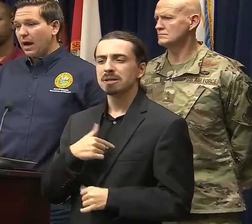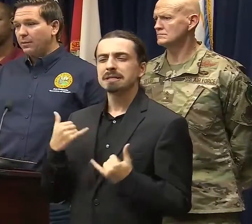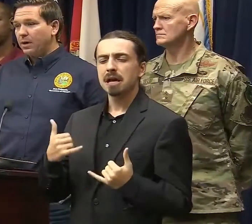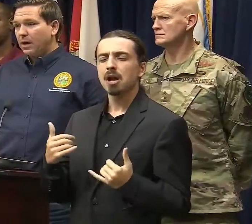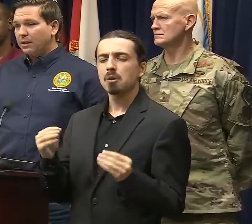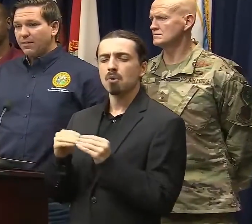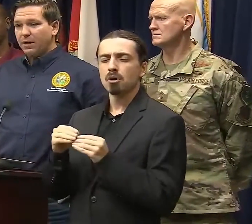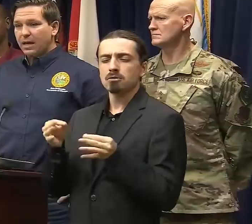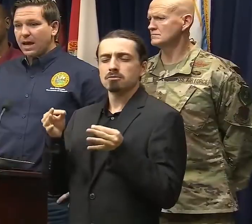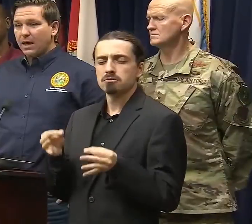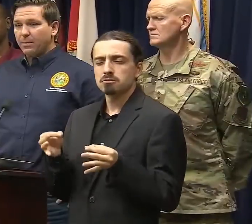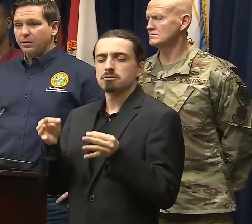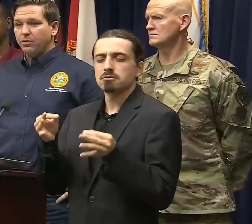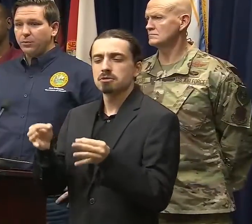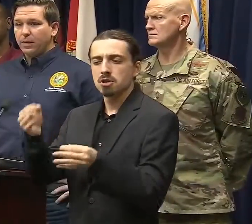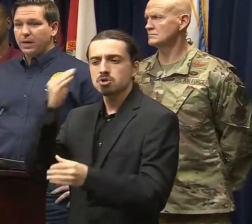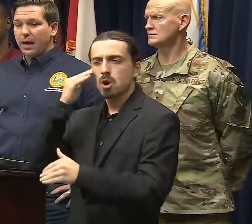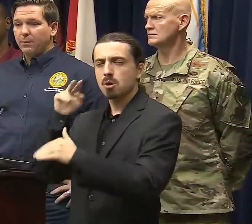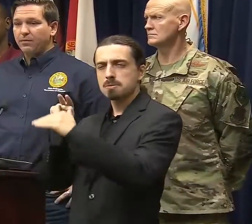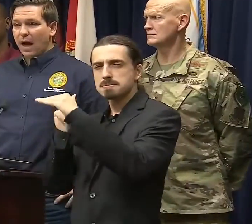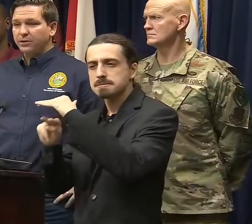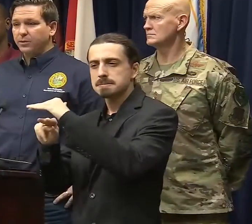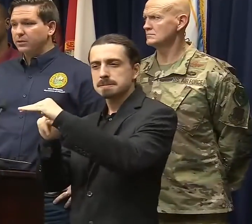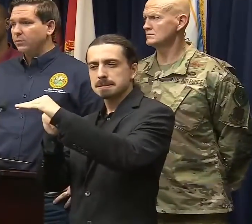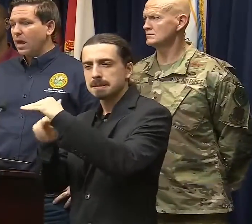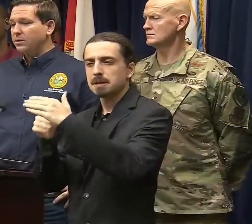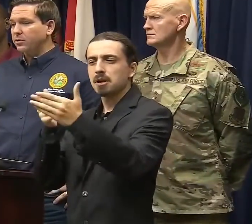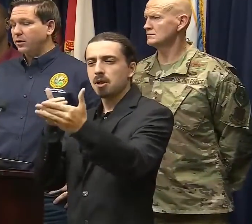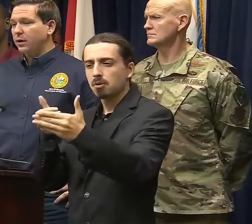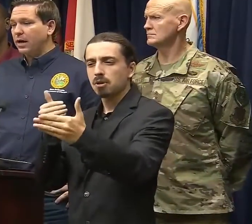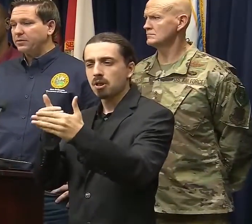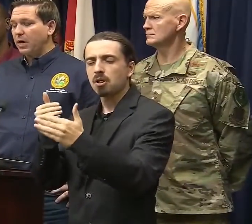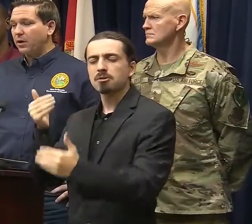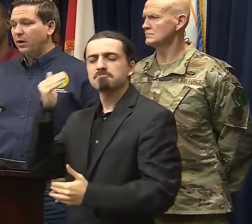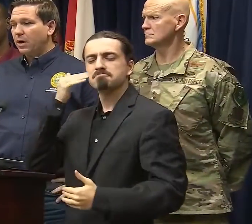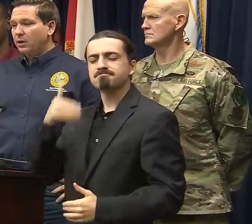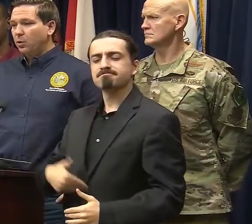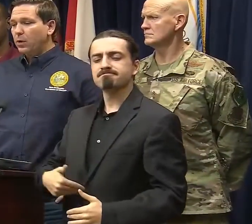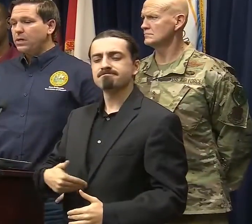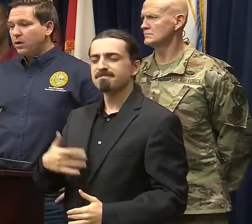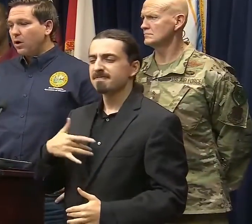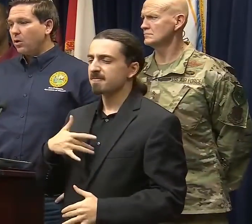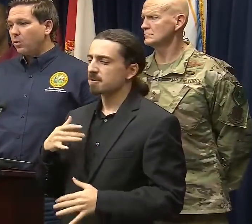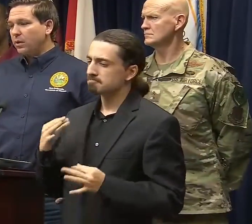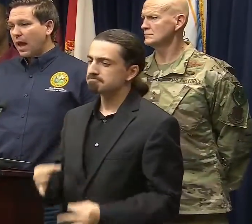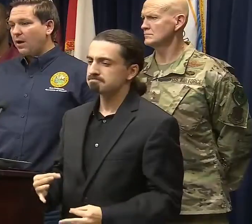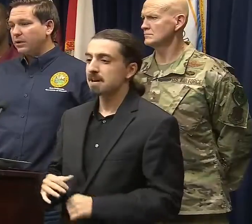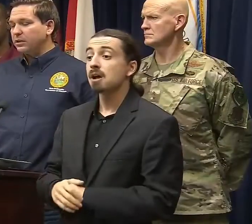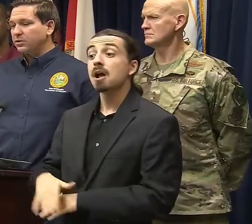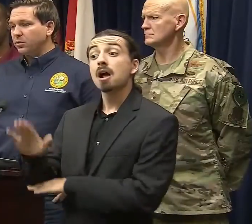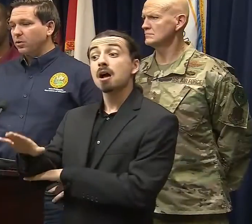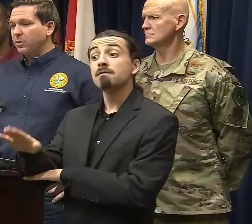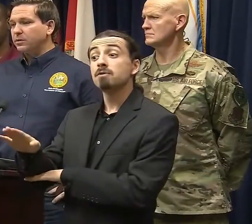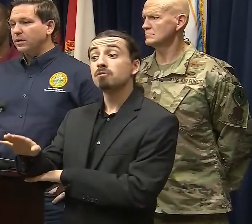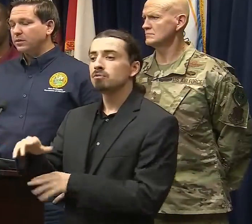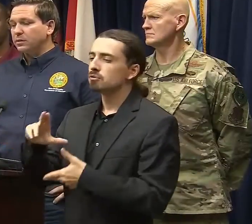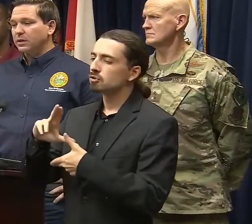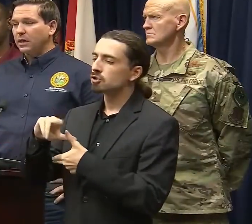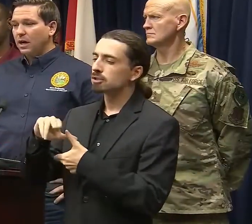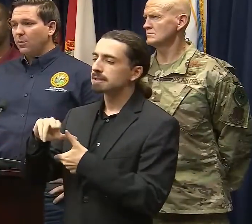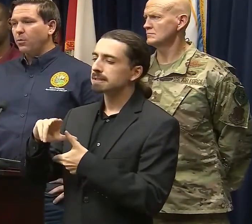the 11 a.m. and the 2 p.m. advisories from the National Hurricane Center, we know now that this storm